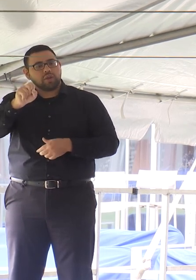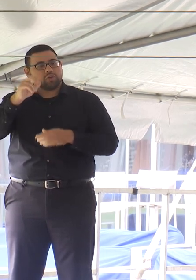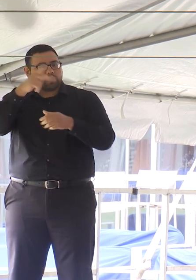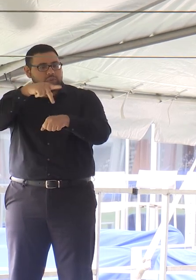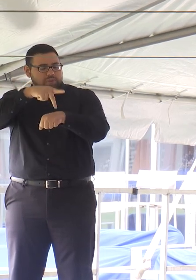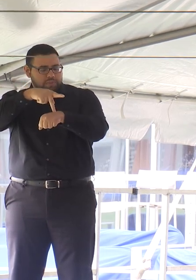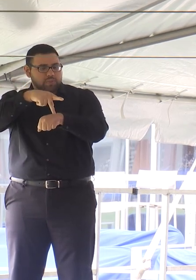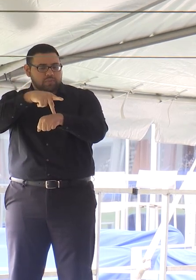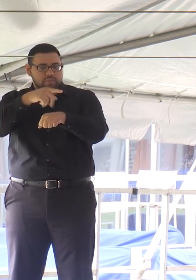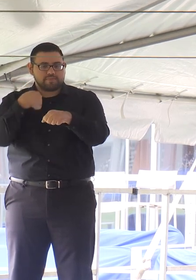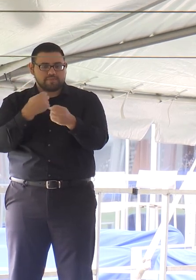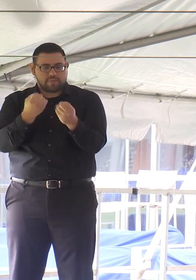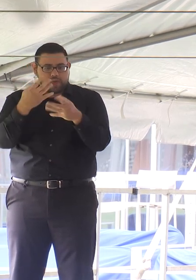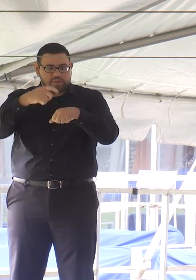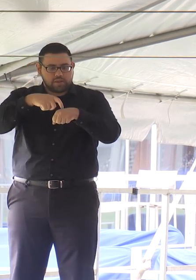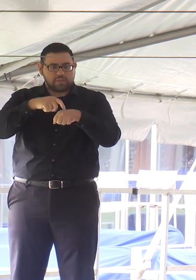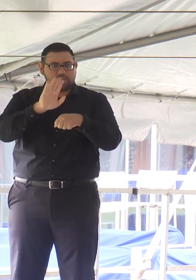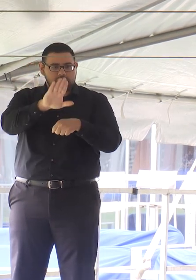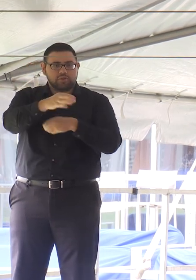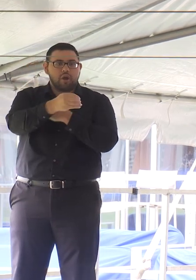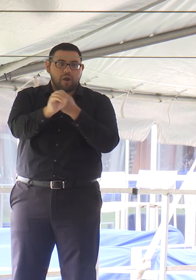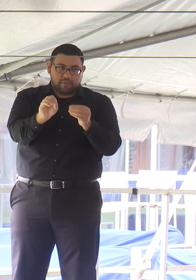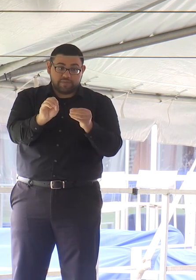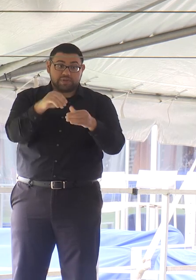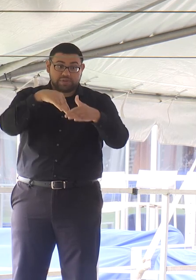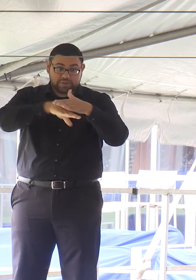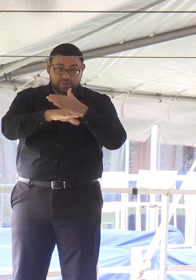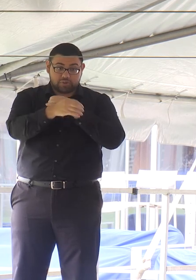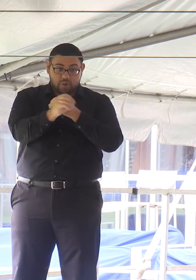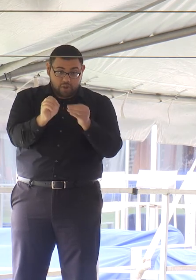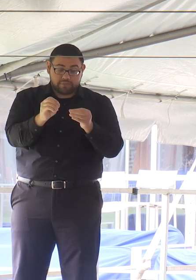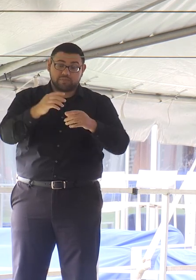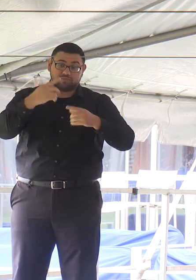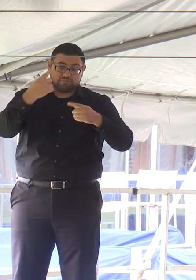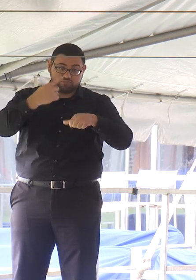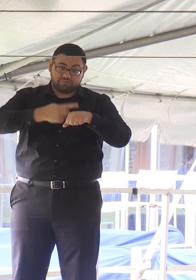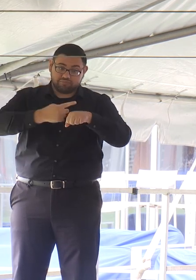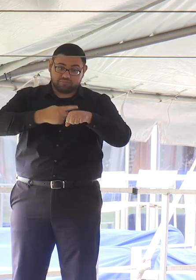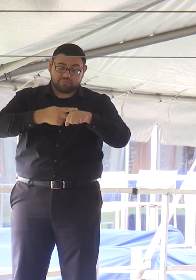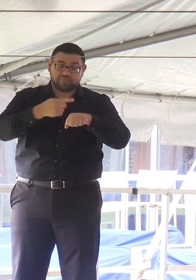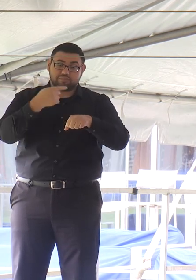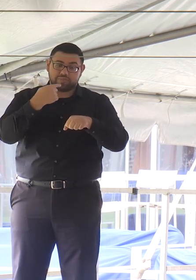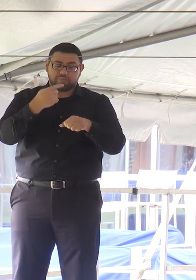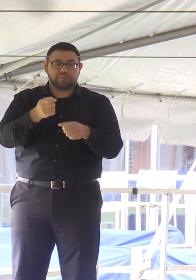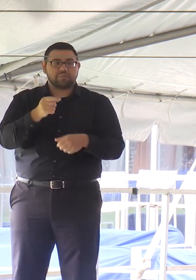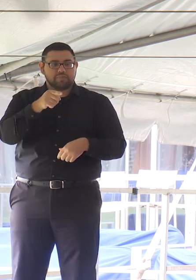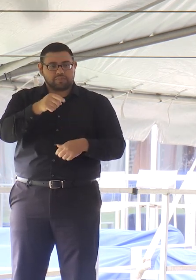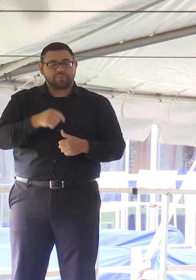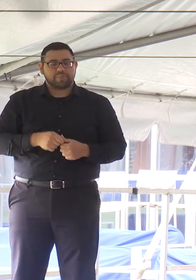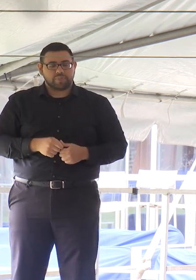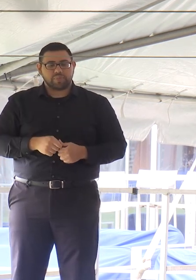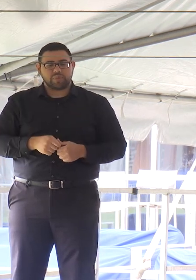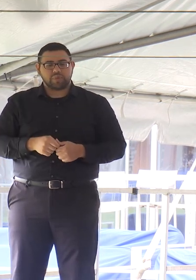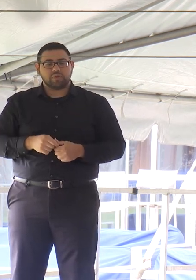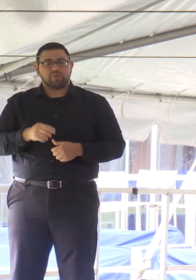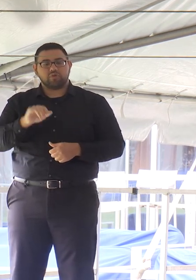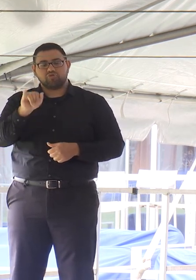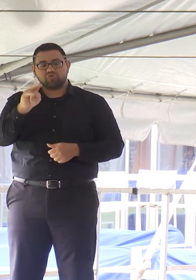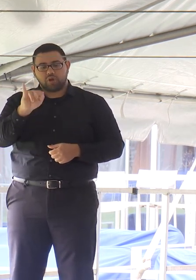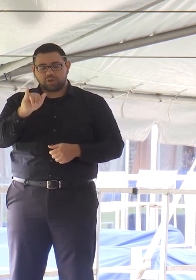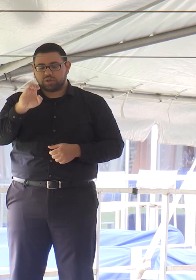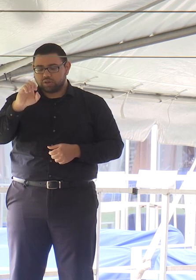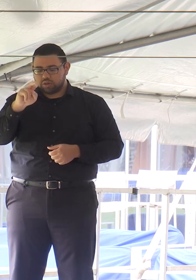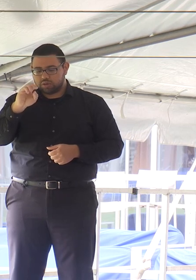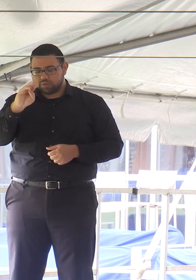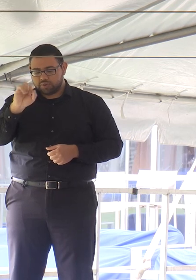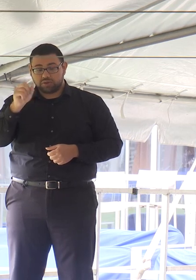principal, and I spent a lot of time in his office. And Ted Hinojosa was assistant principal. Johnny Economidis,